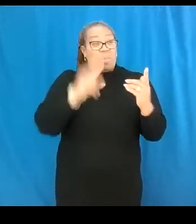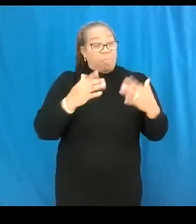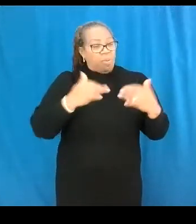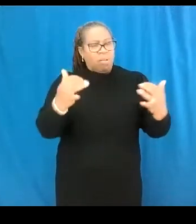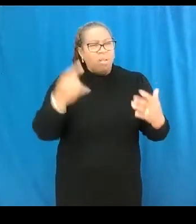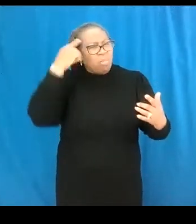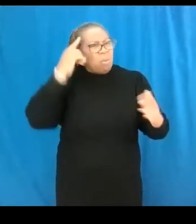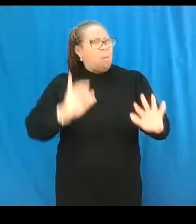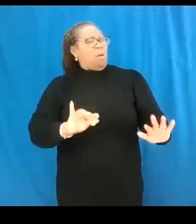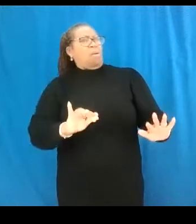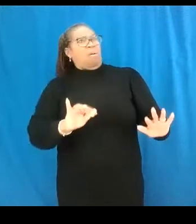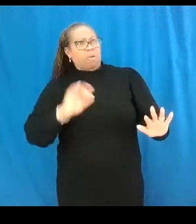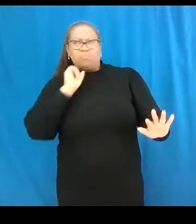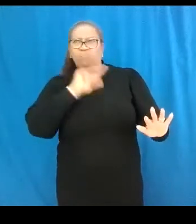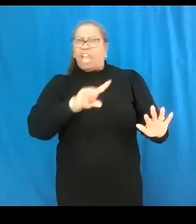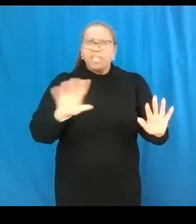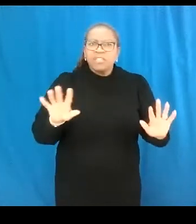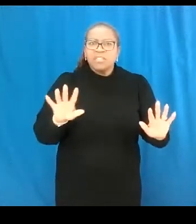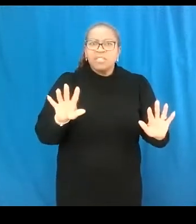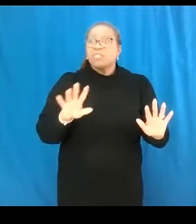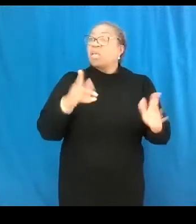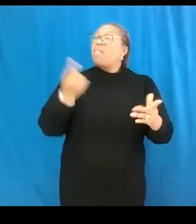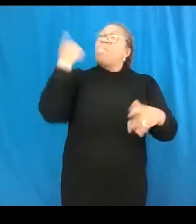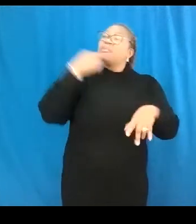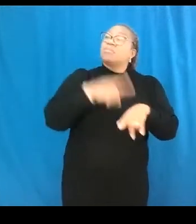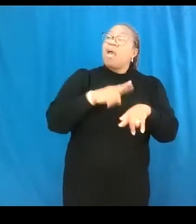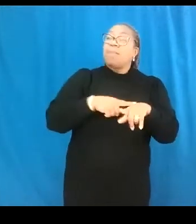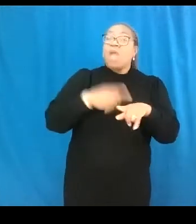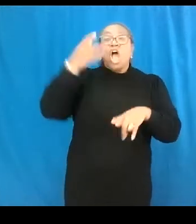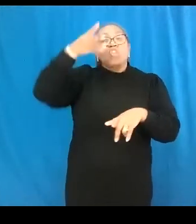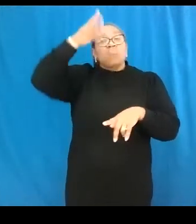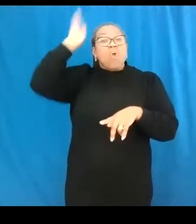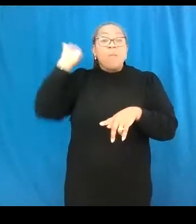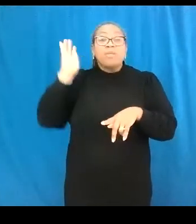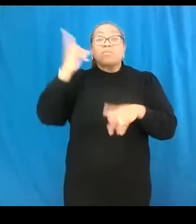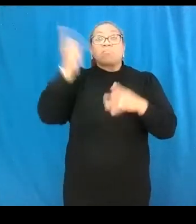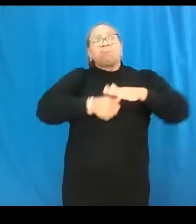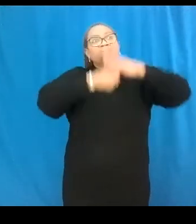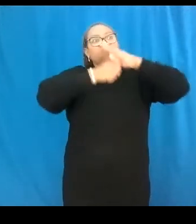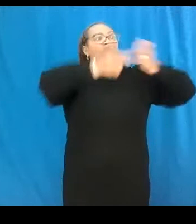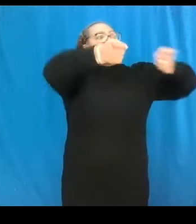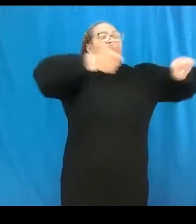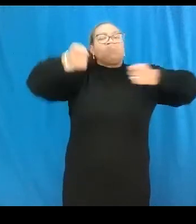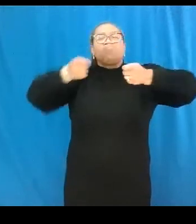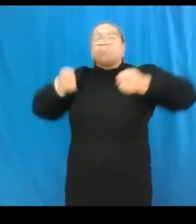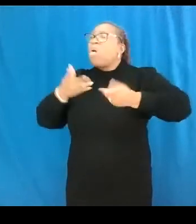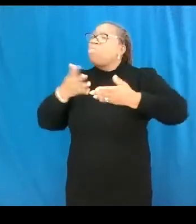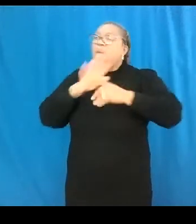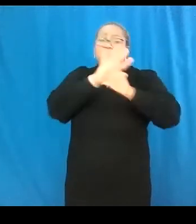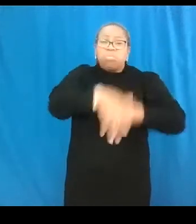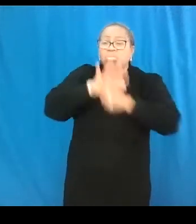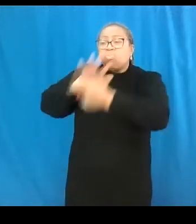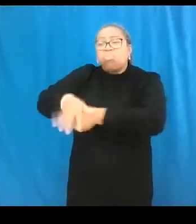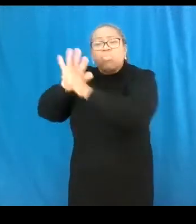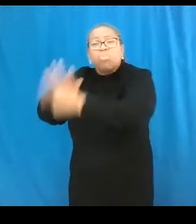For example, the Jews were literally under Roman rule, and the Romans would literally mistreat and abuse the